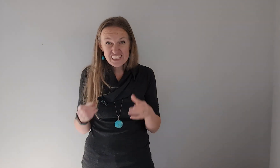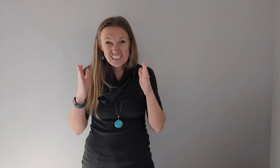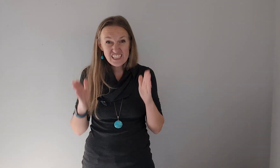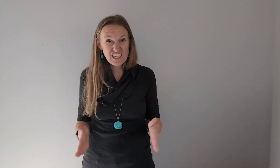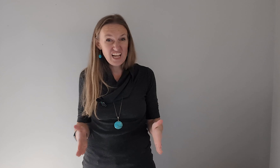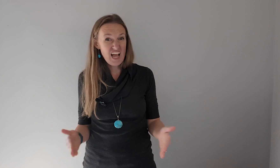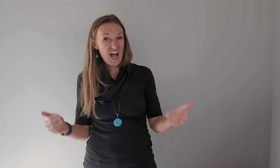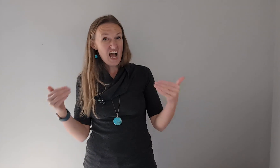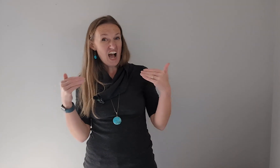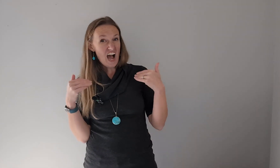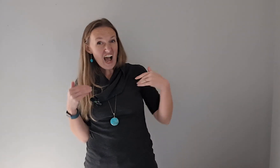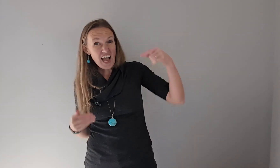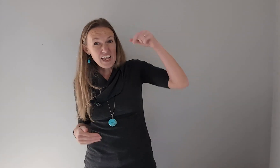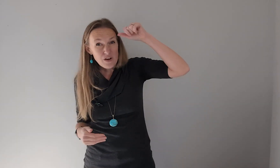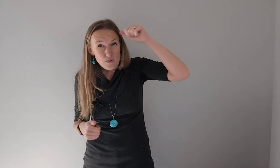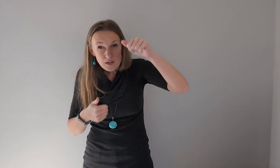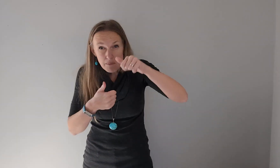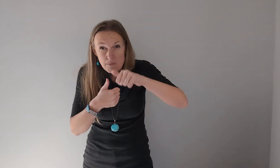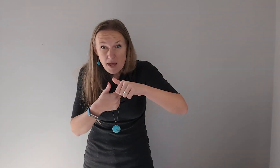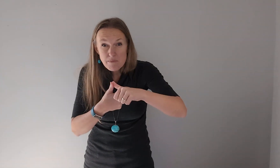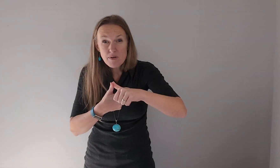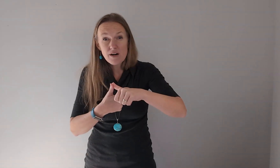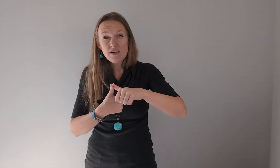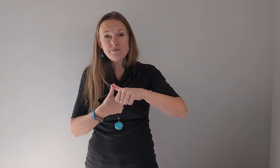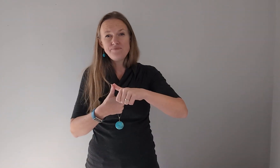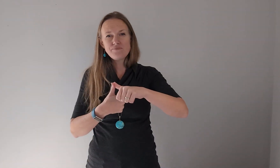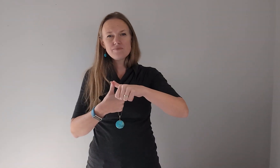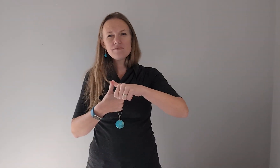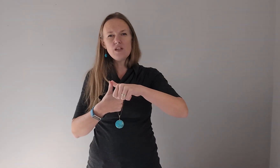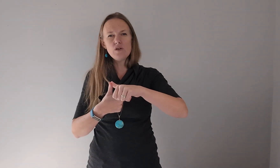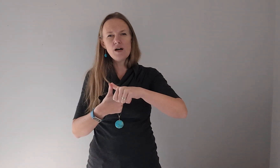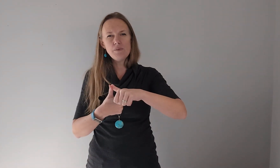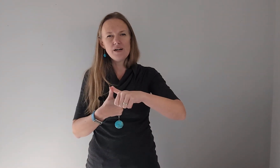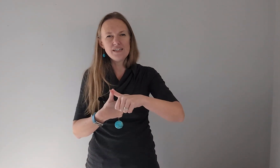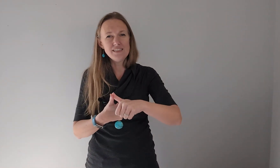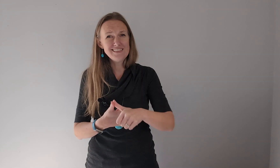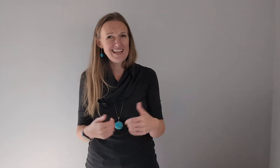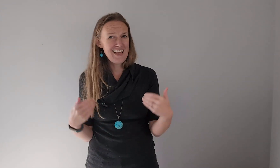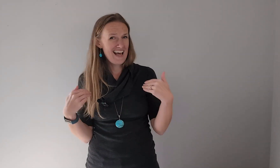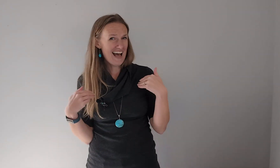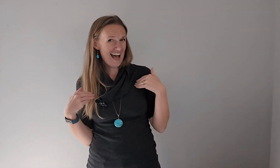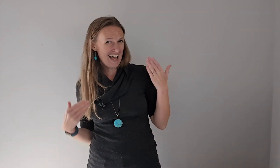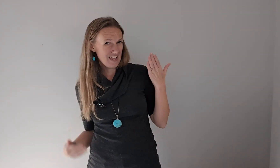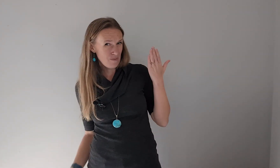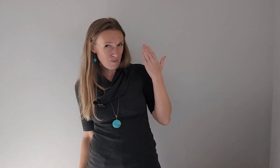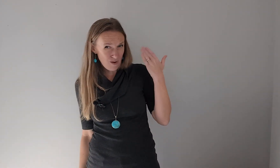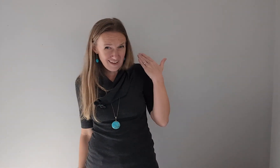wretch. I remember who I was. I